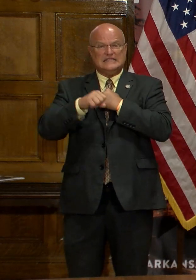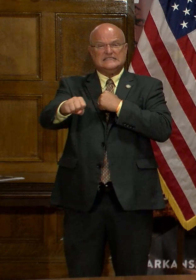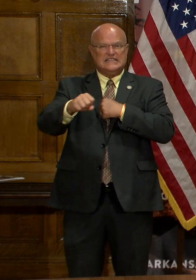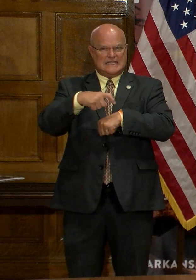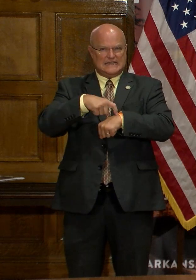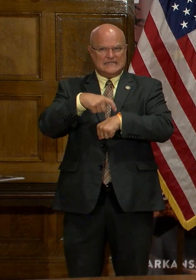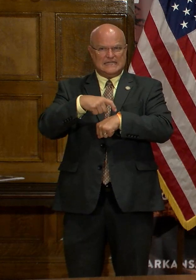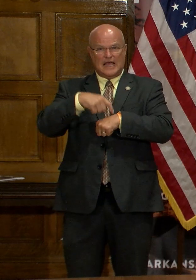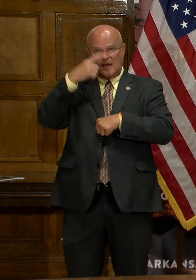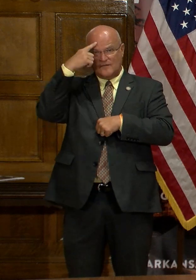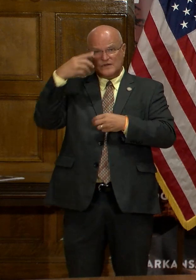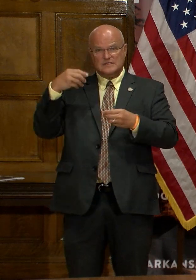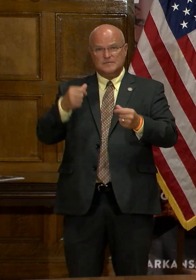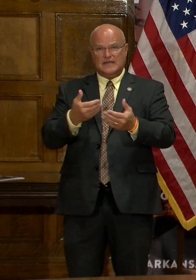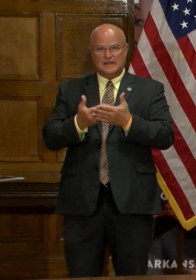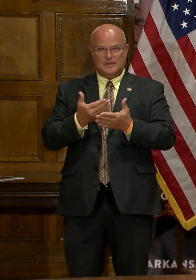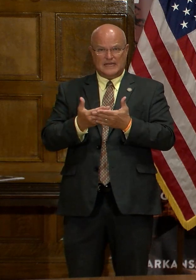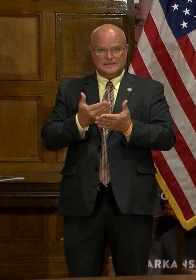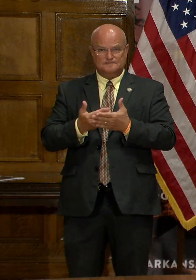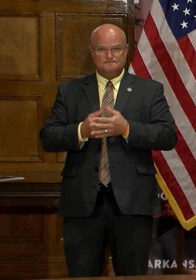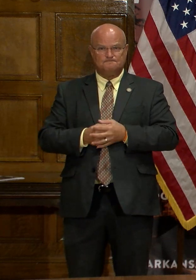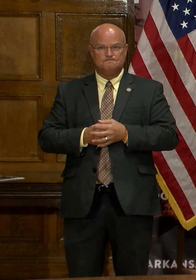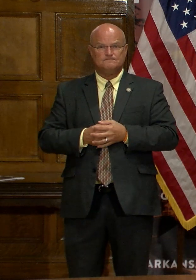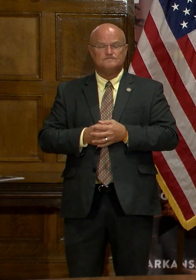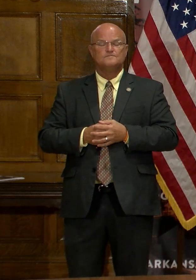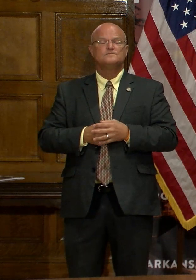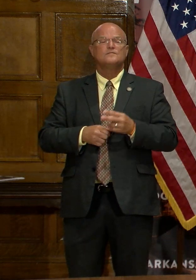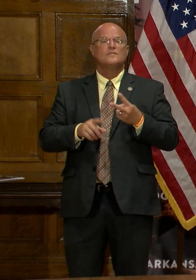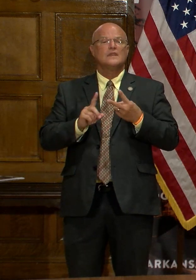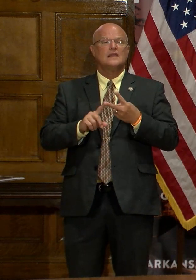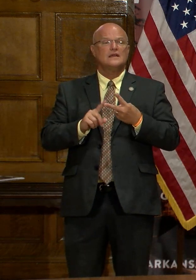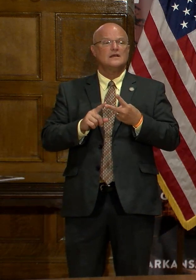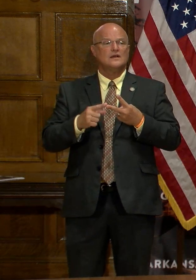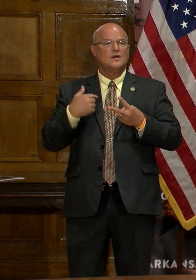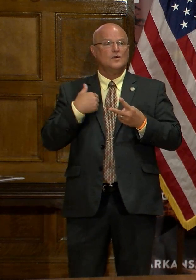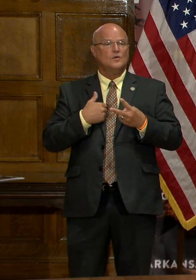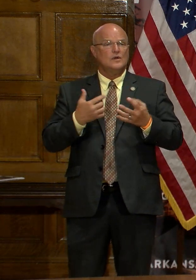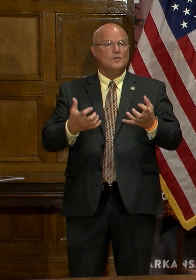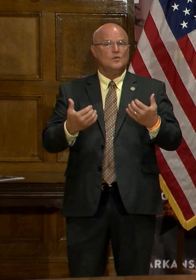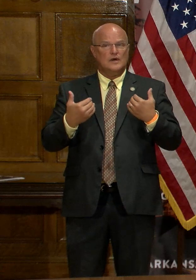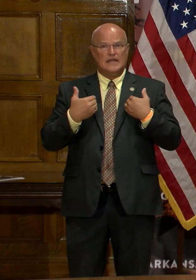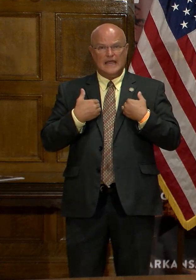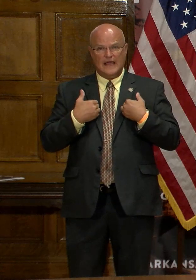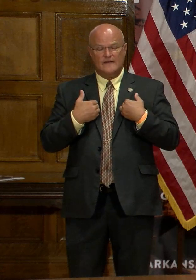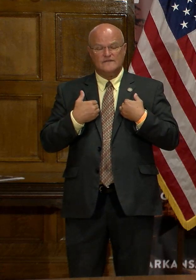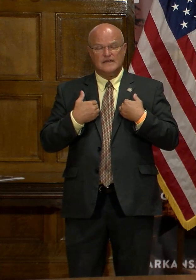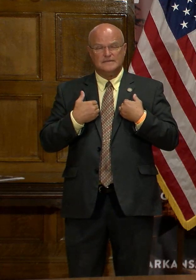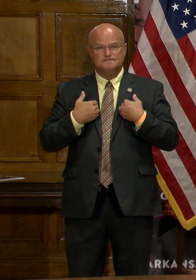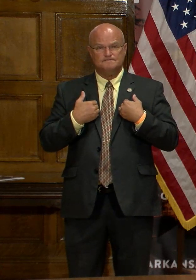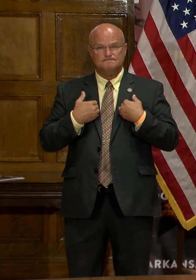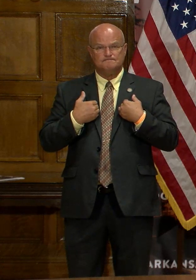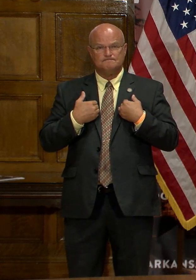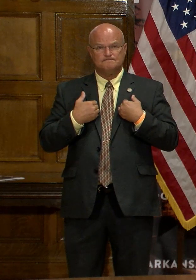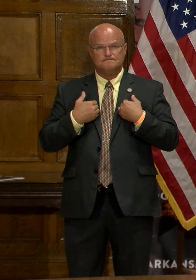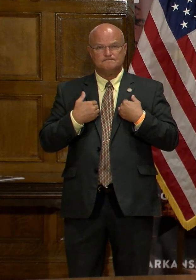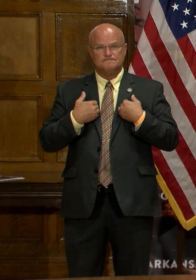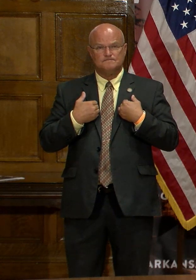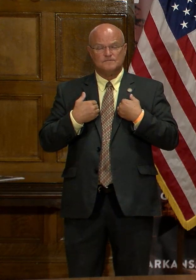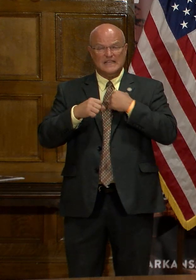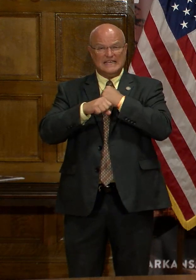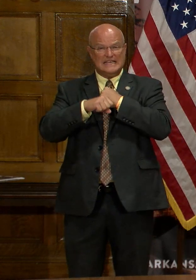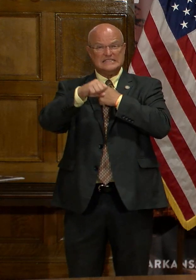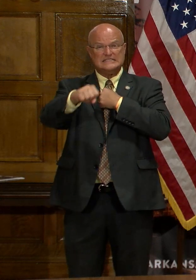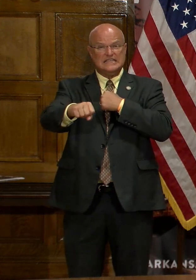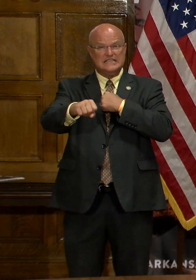extending the time period for spending that money. Secondly, we'd like to have an